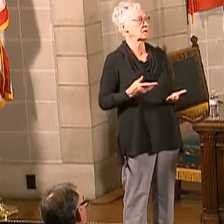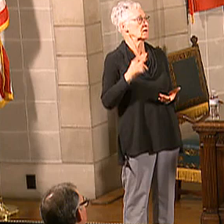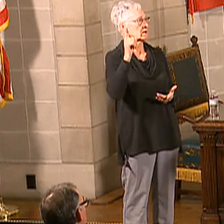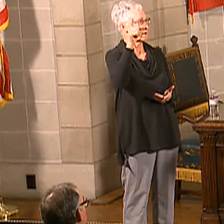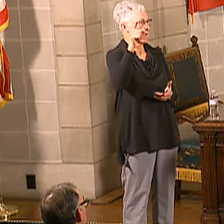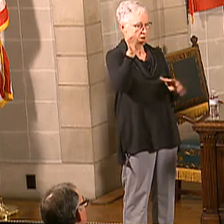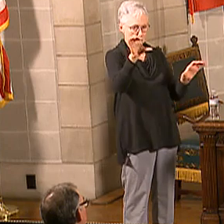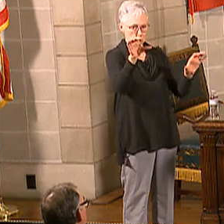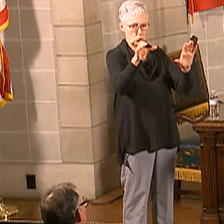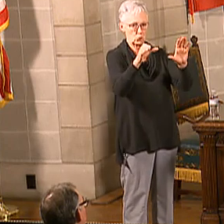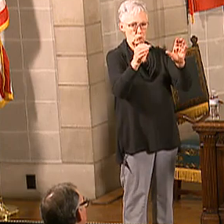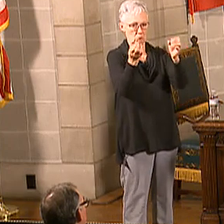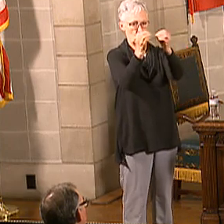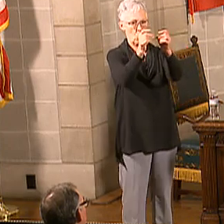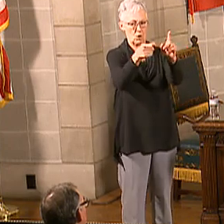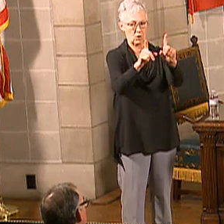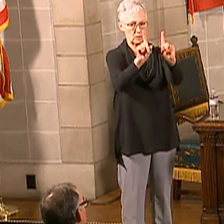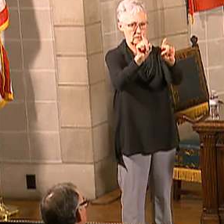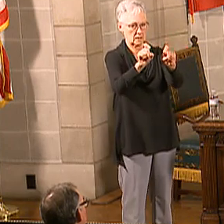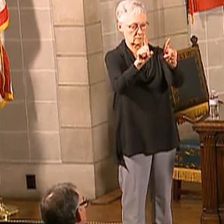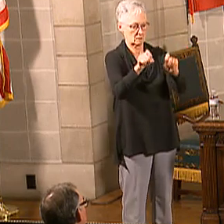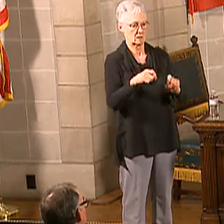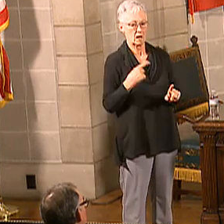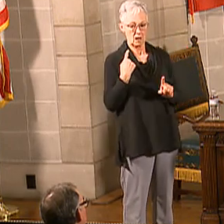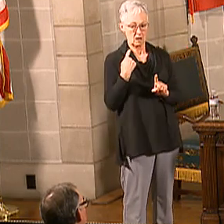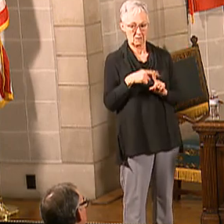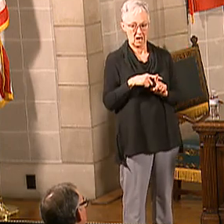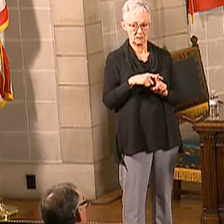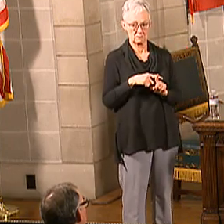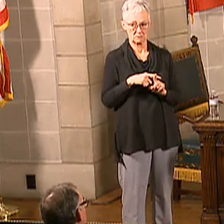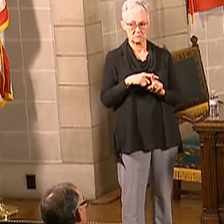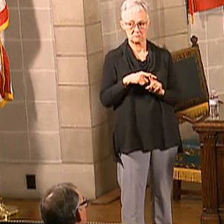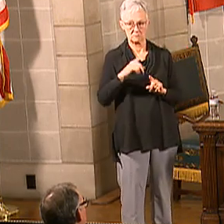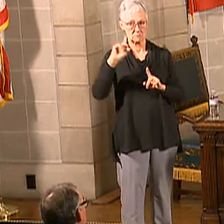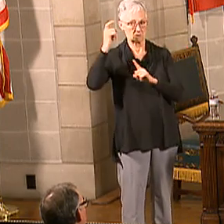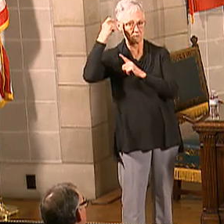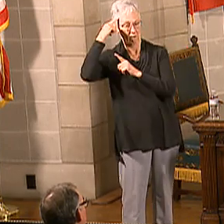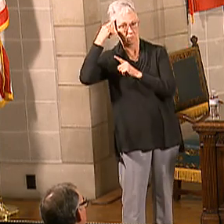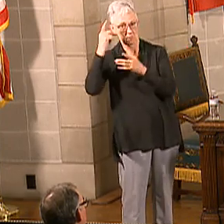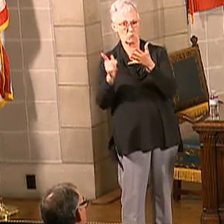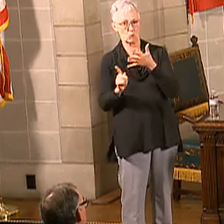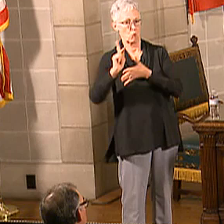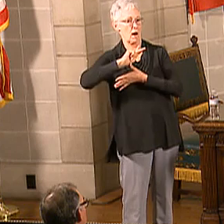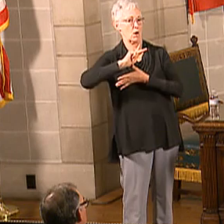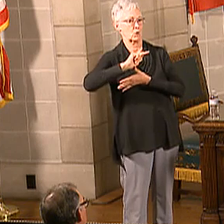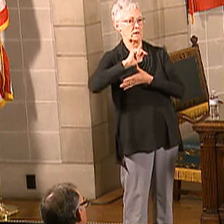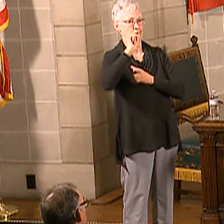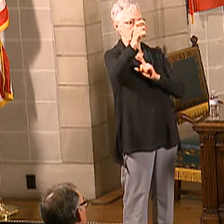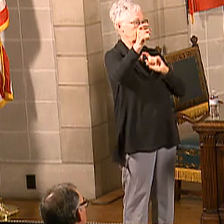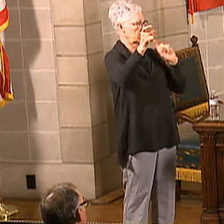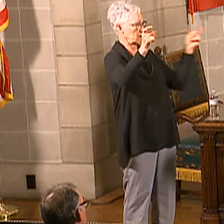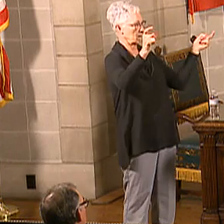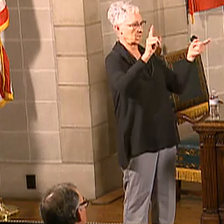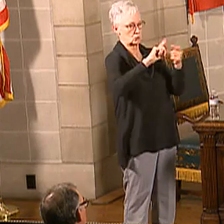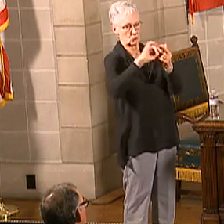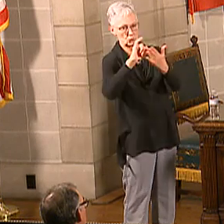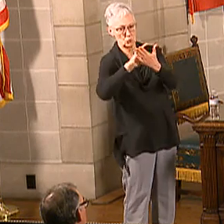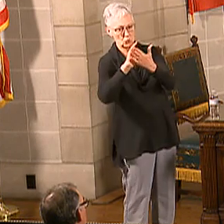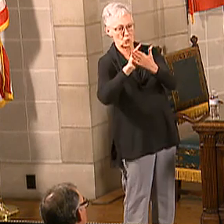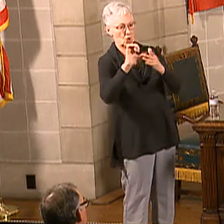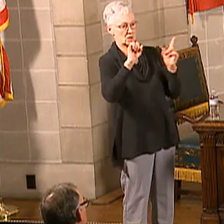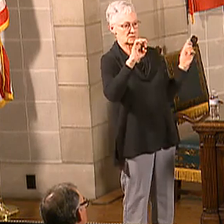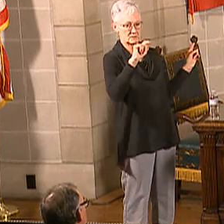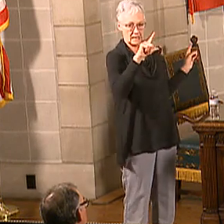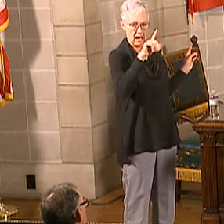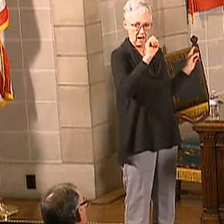to get more materials than we are here in Nebraska. So I think that's one of the issues. I think the other thing that is also important to point out